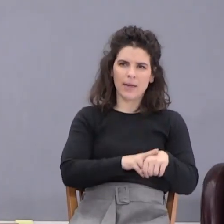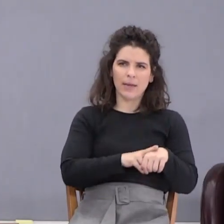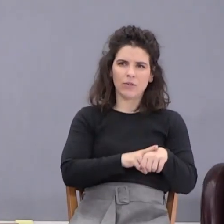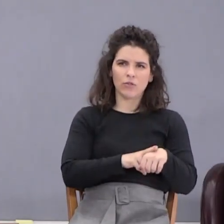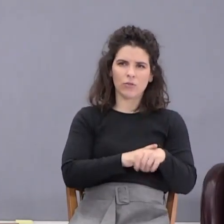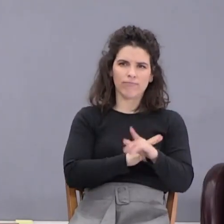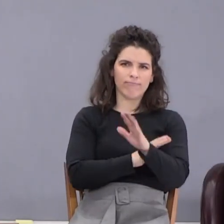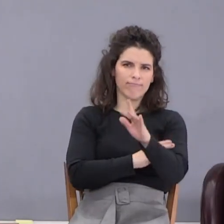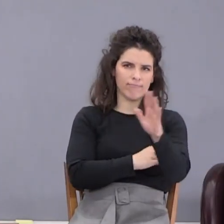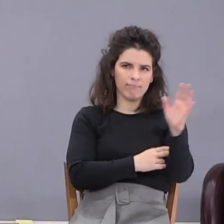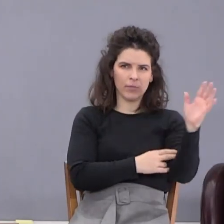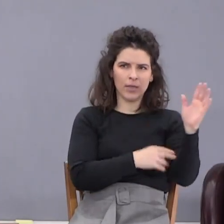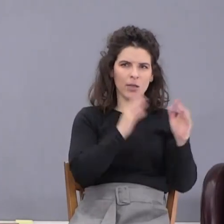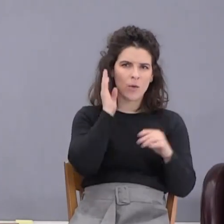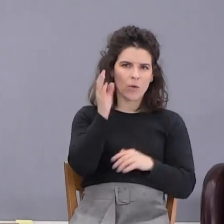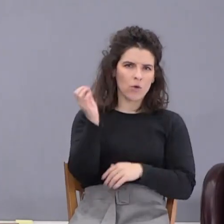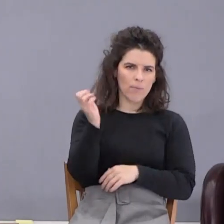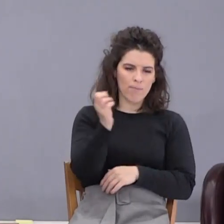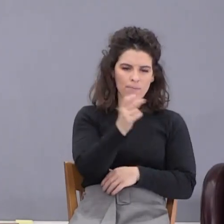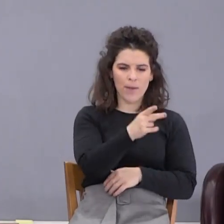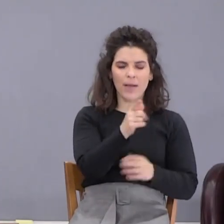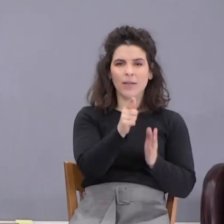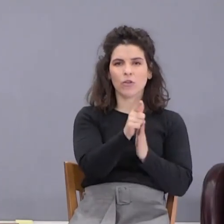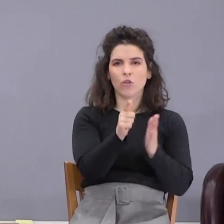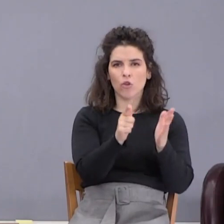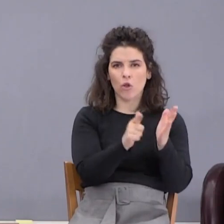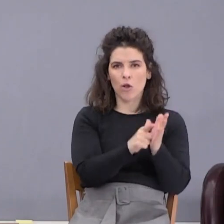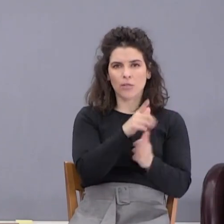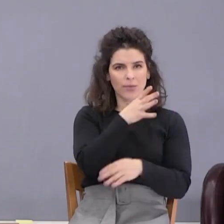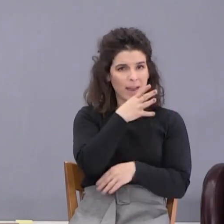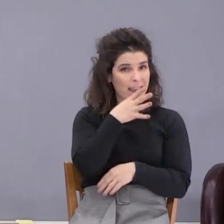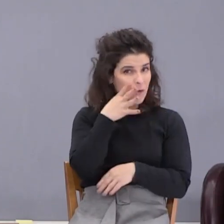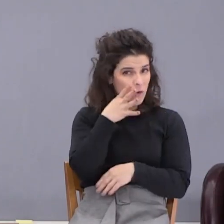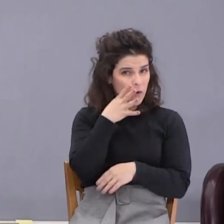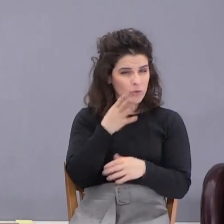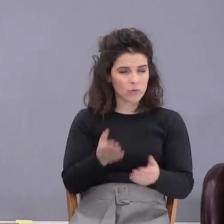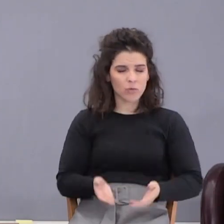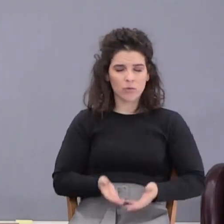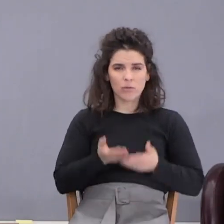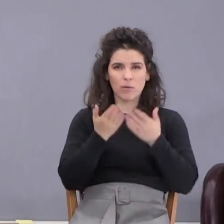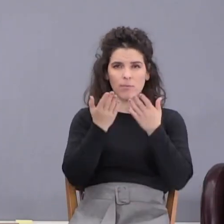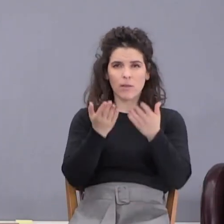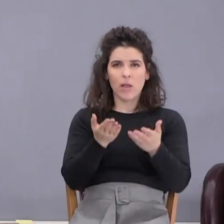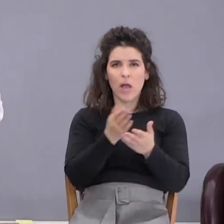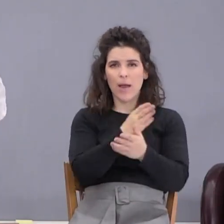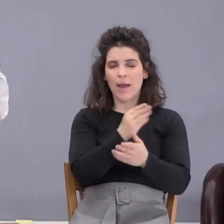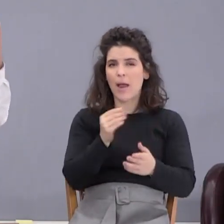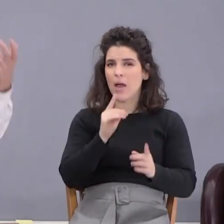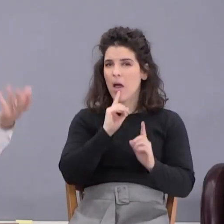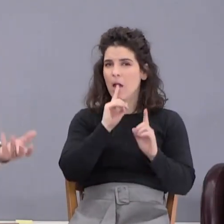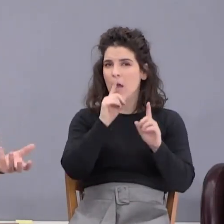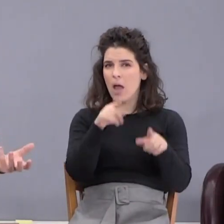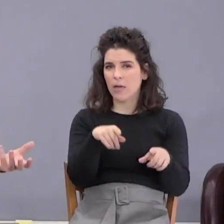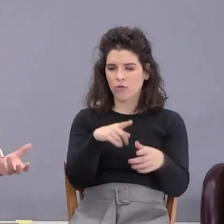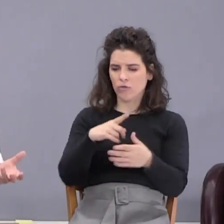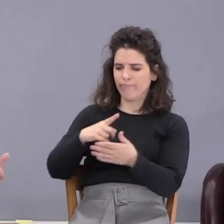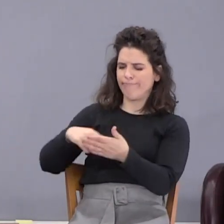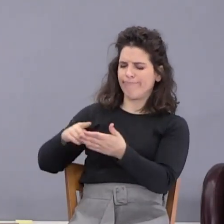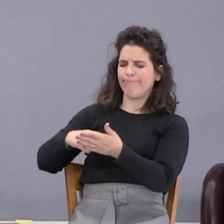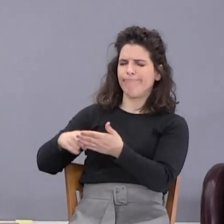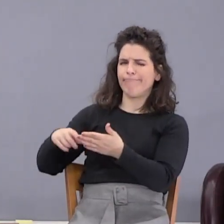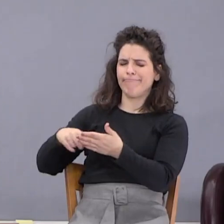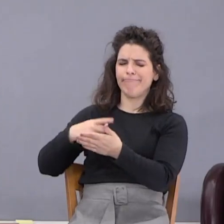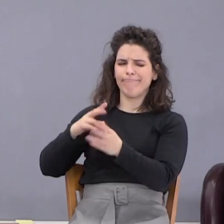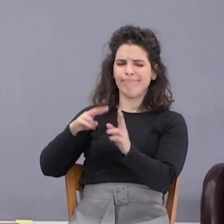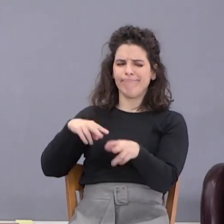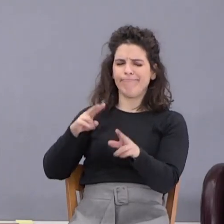going to take us to the laws of agriculture to supply an answer to the skeptic. If